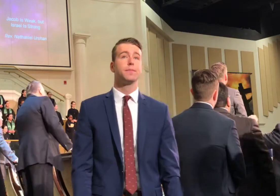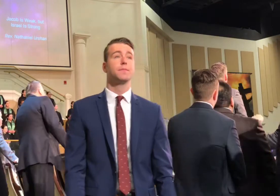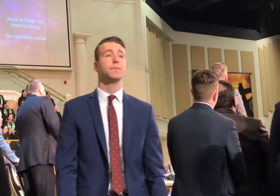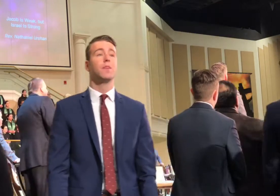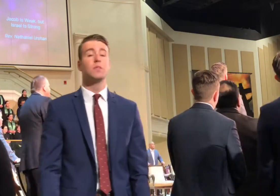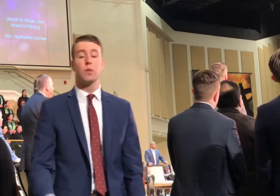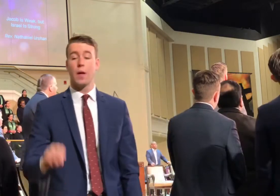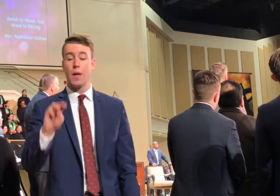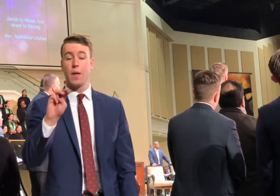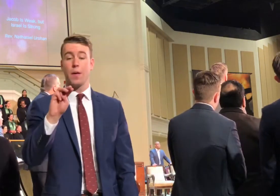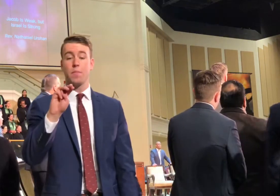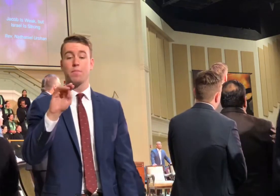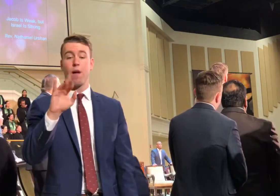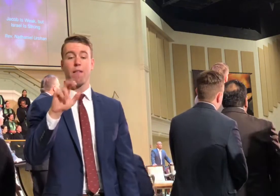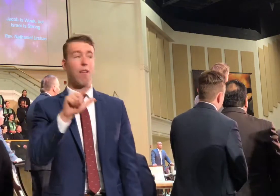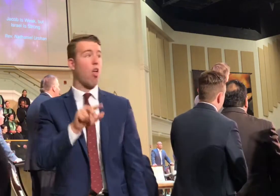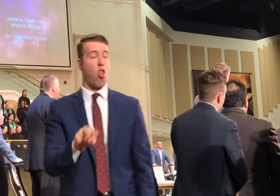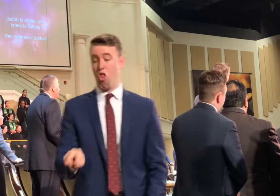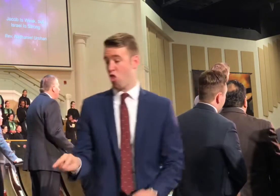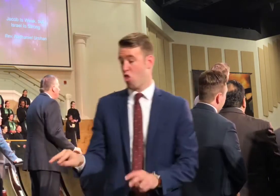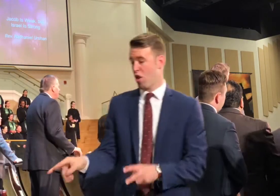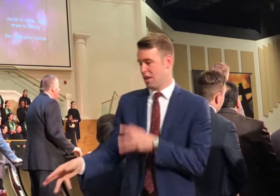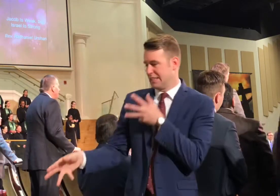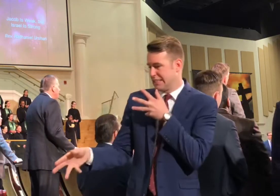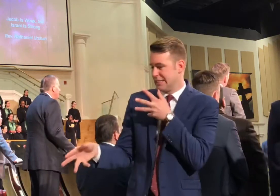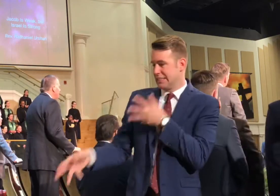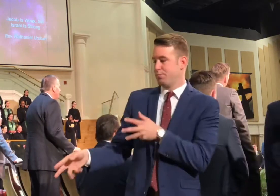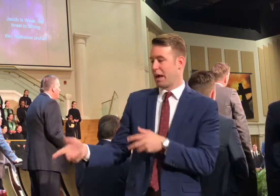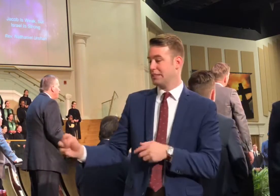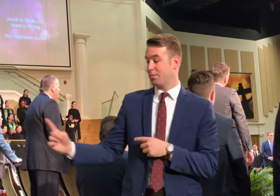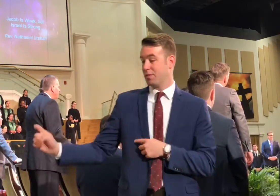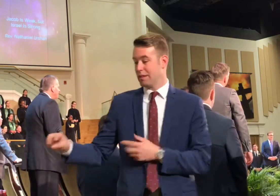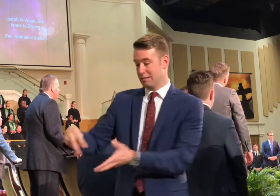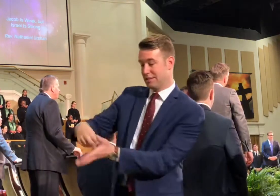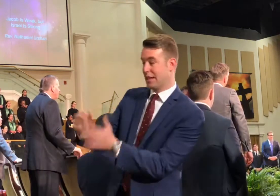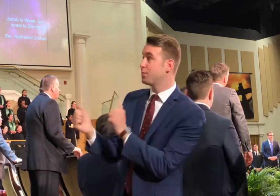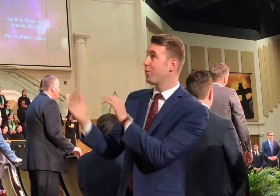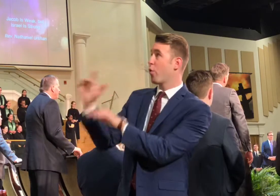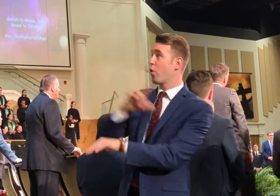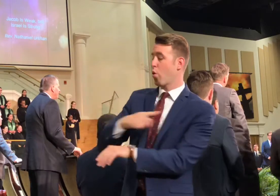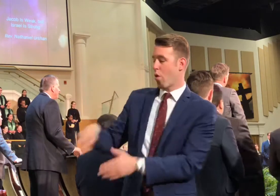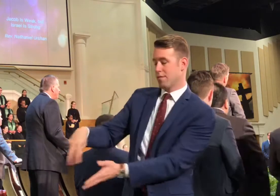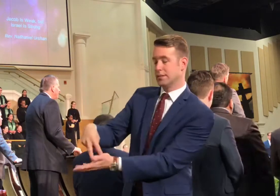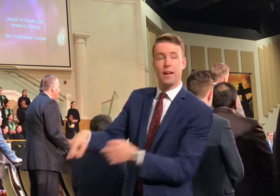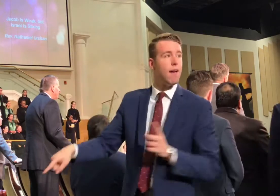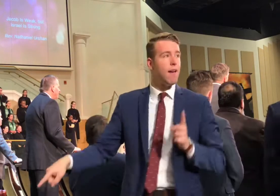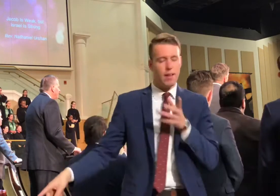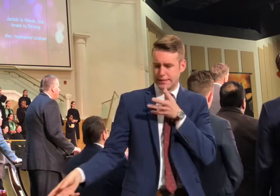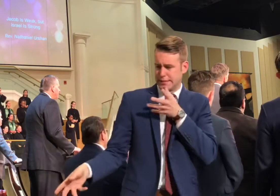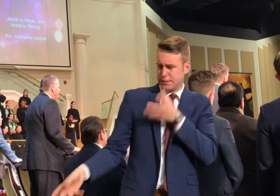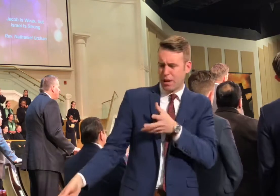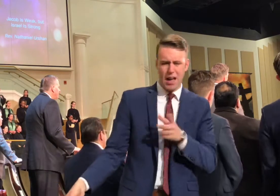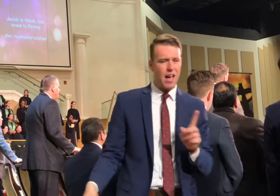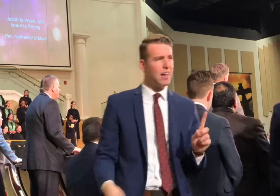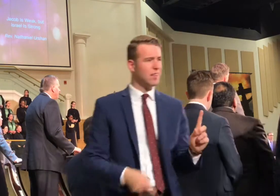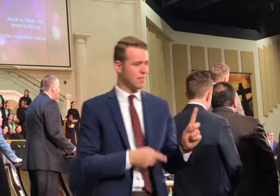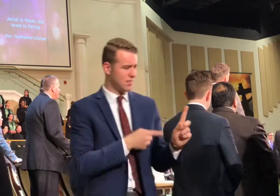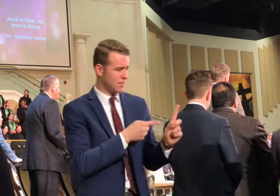Michael looked down on him and despised him as he danced before the Lord. What in the world are you